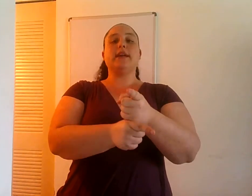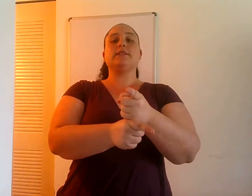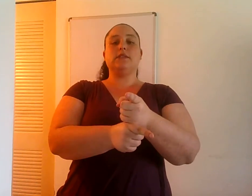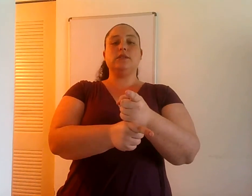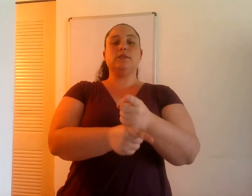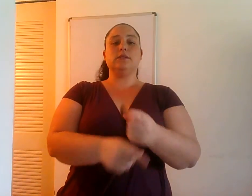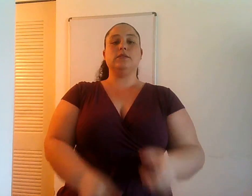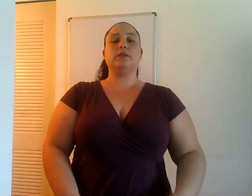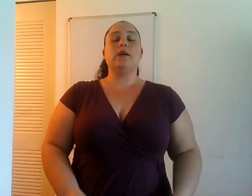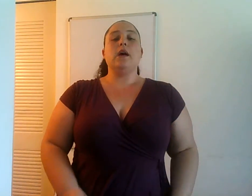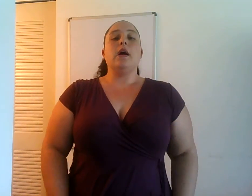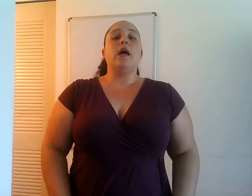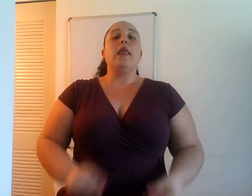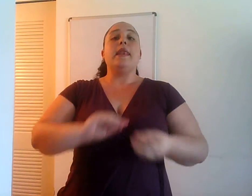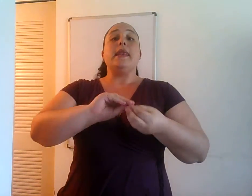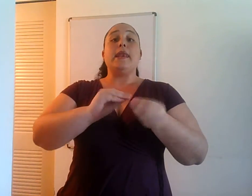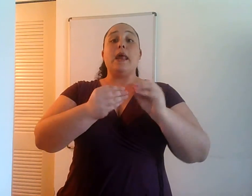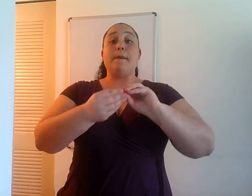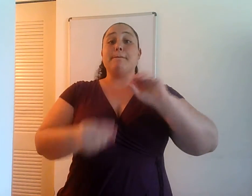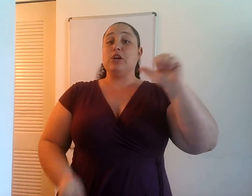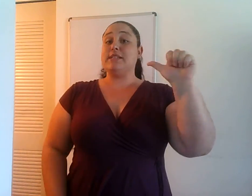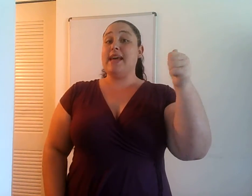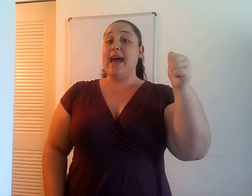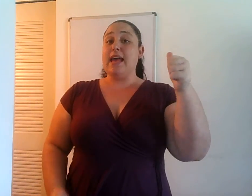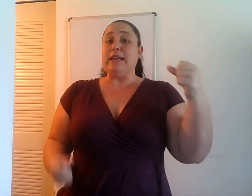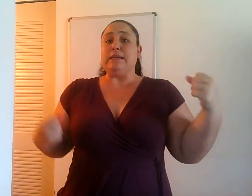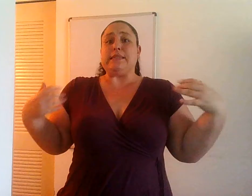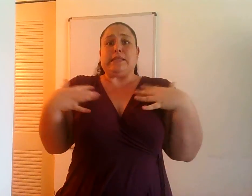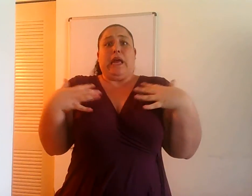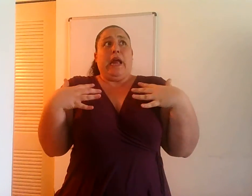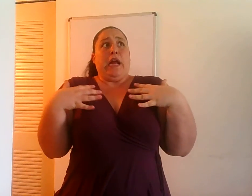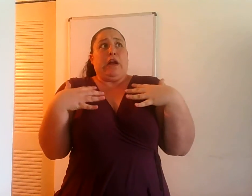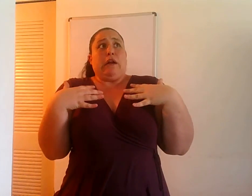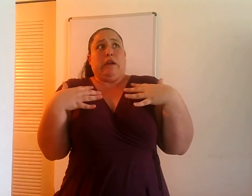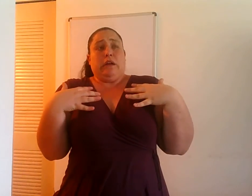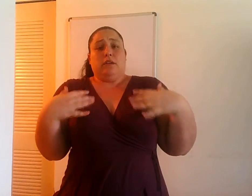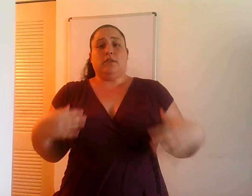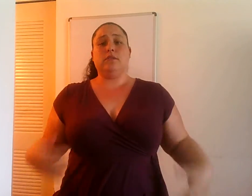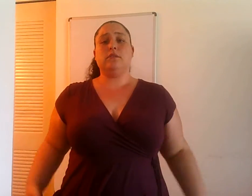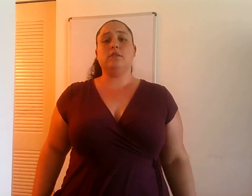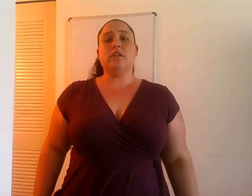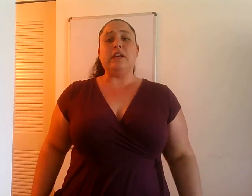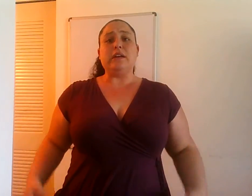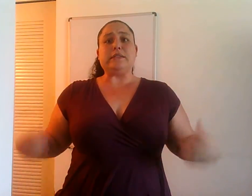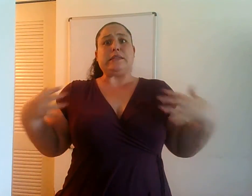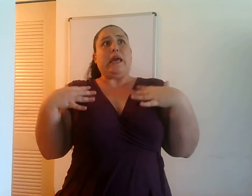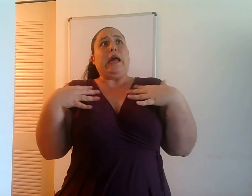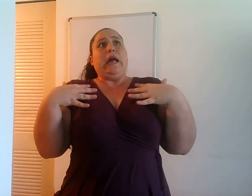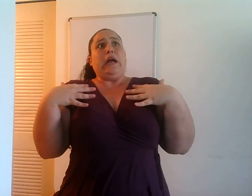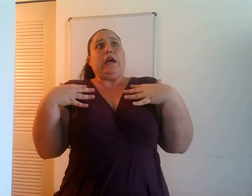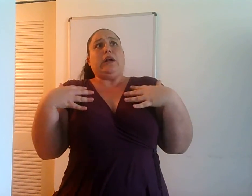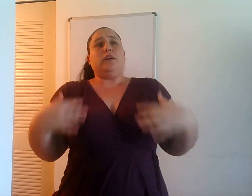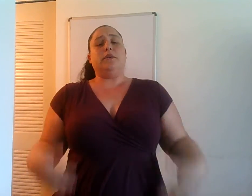Write. Number 10, scared. Scared.